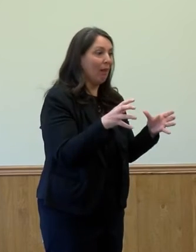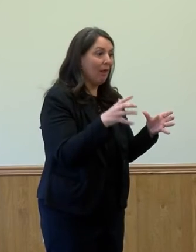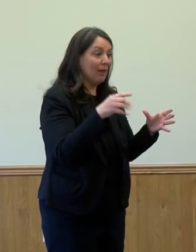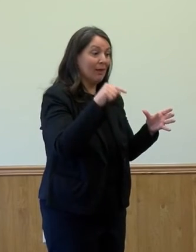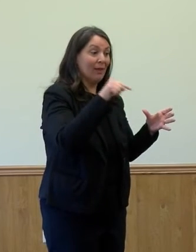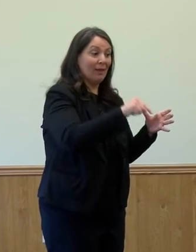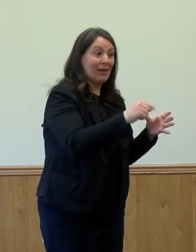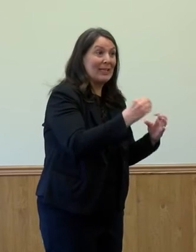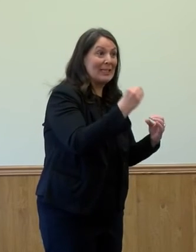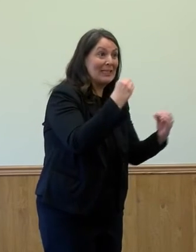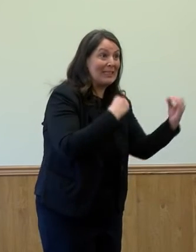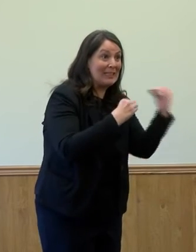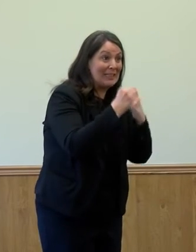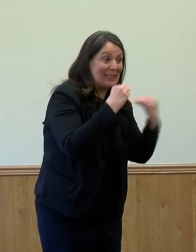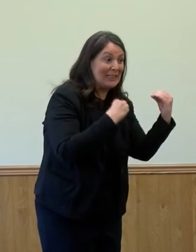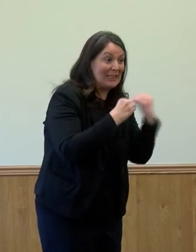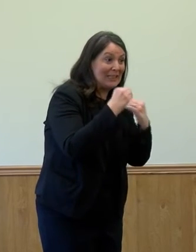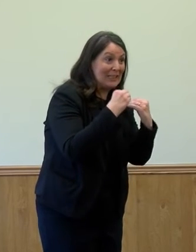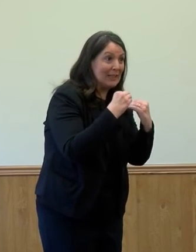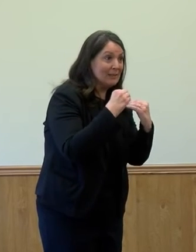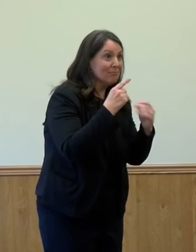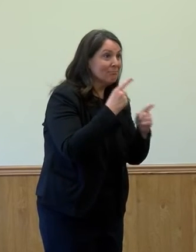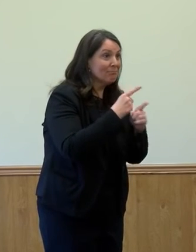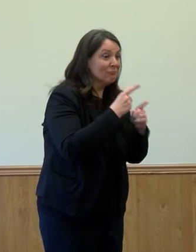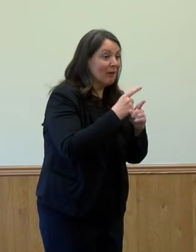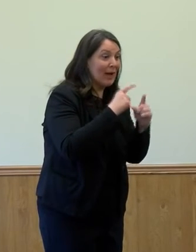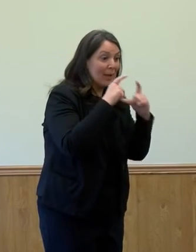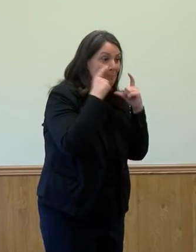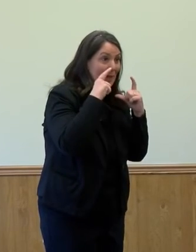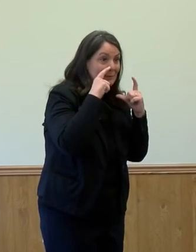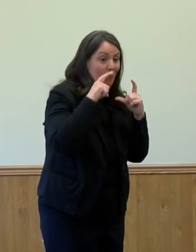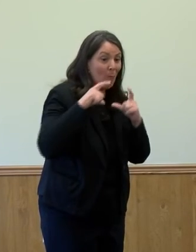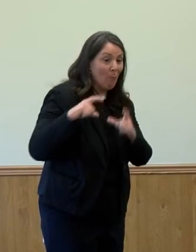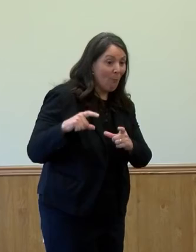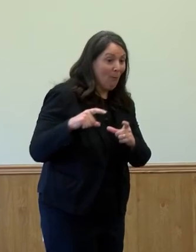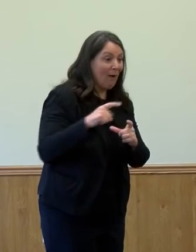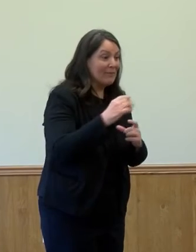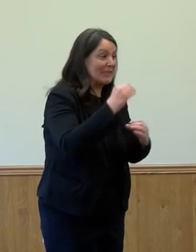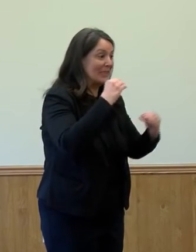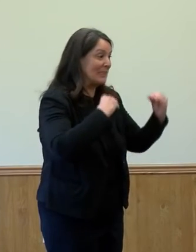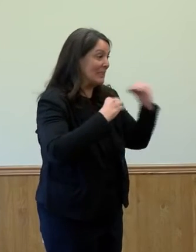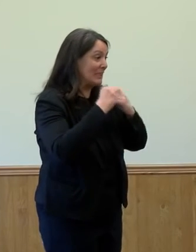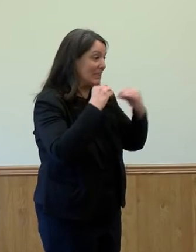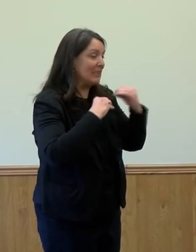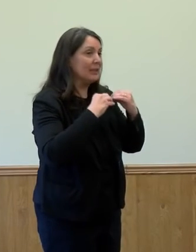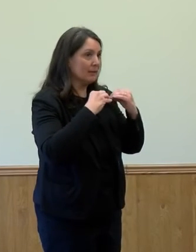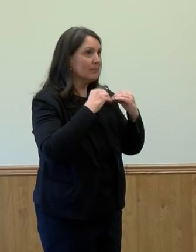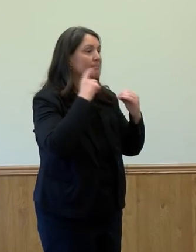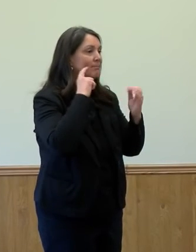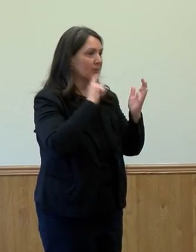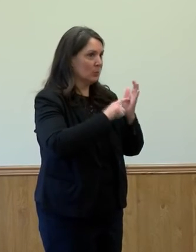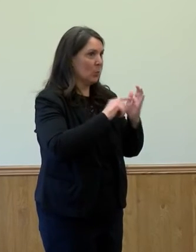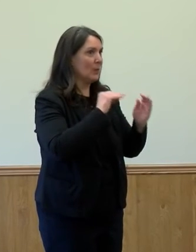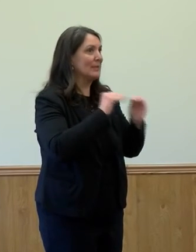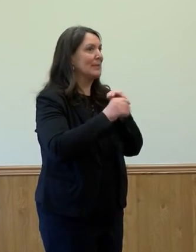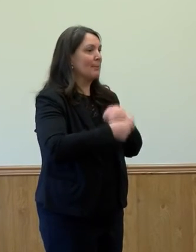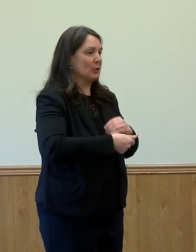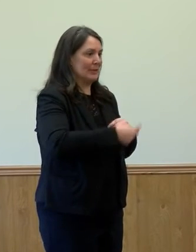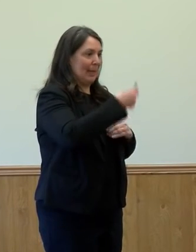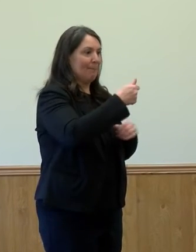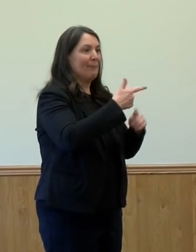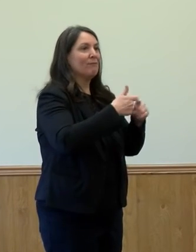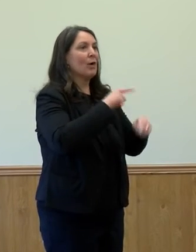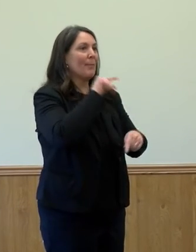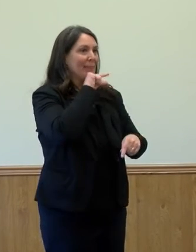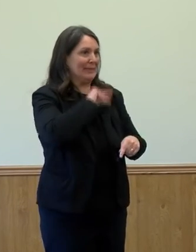that, people's masking is much less in compliance. But yeah, I think there was levels of, we saw from Thanksgiving gatherings that